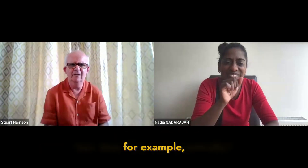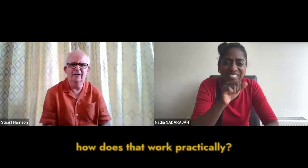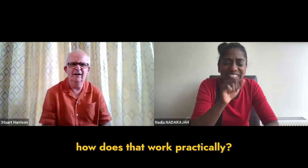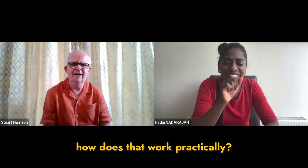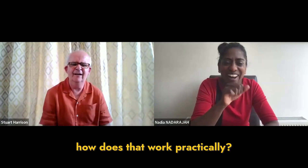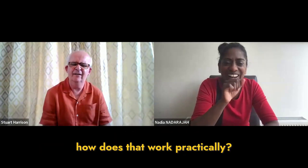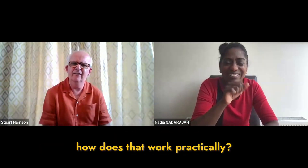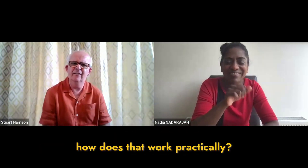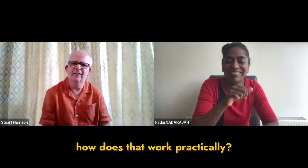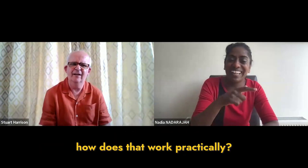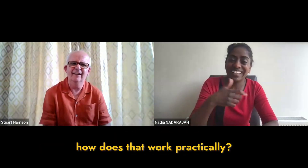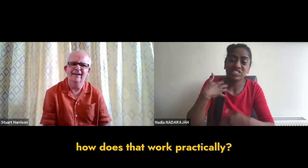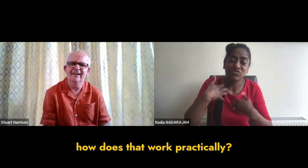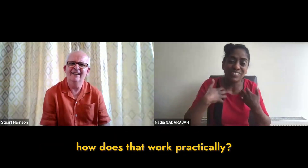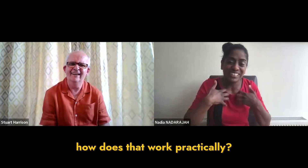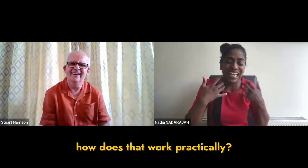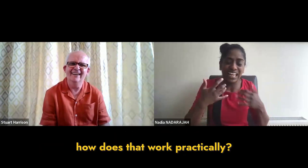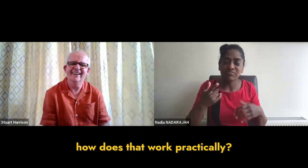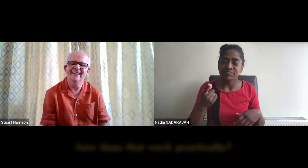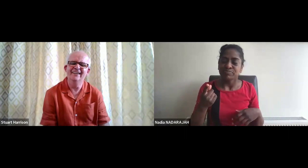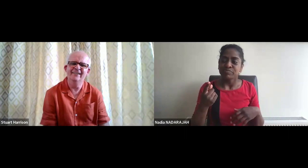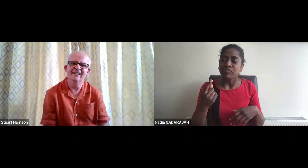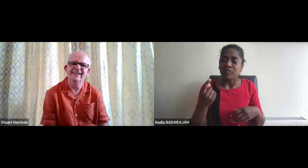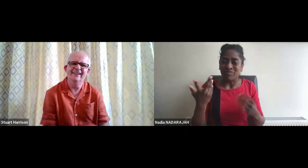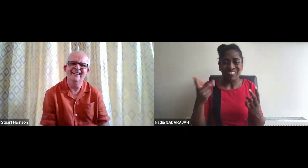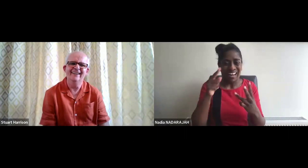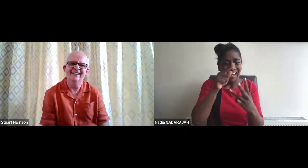example? How does that work practically?